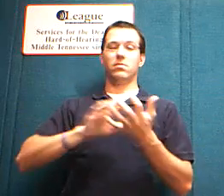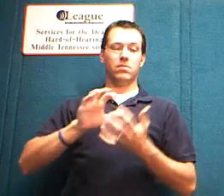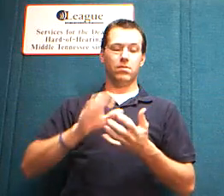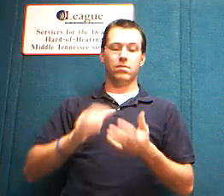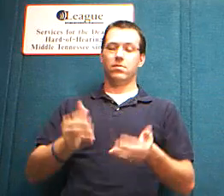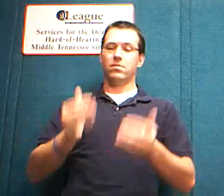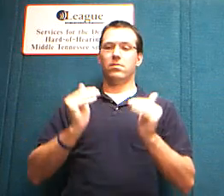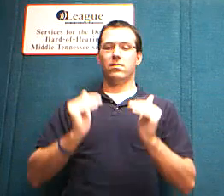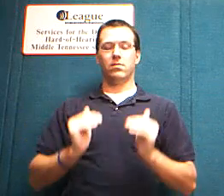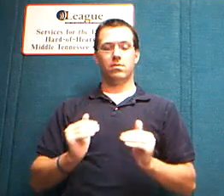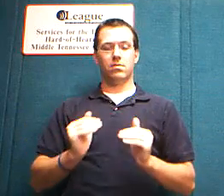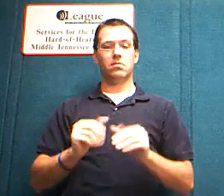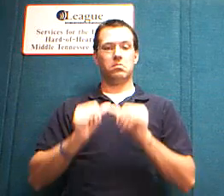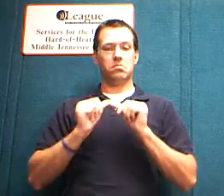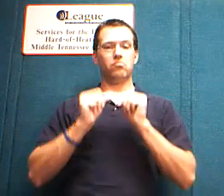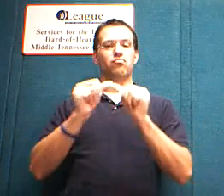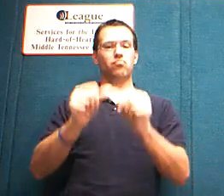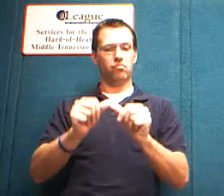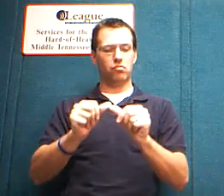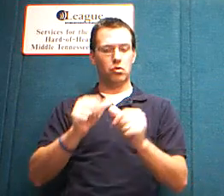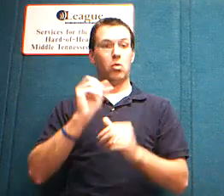severe or persistent vomiting.